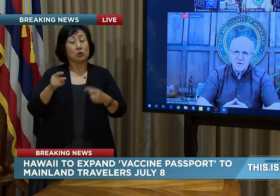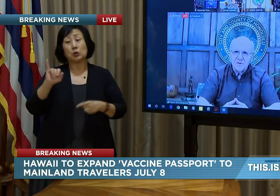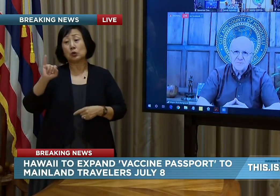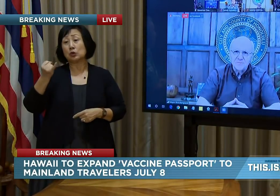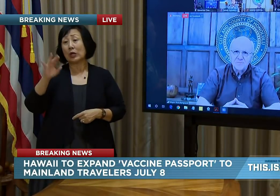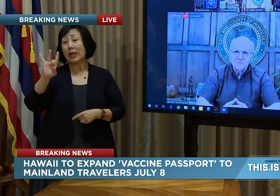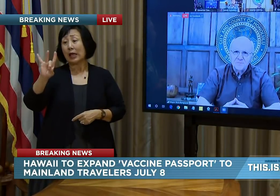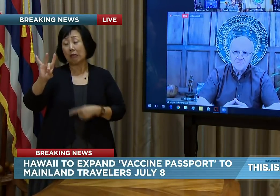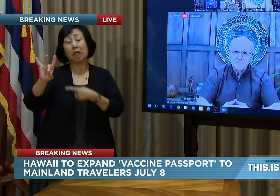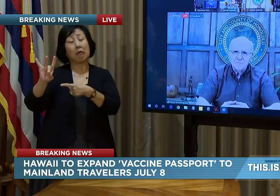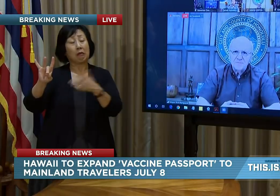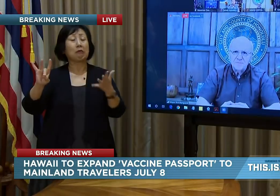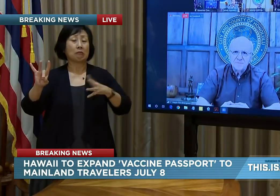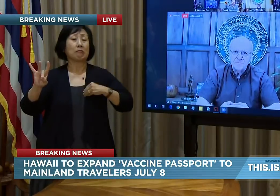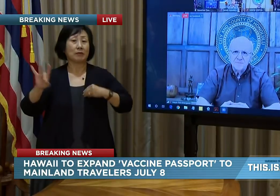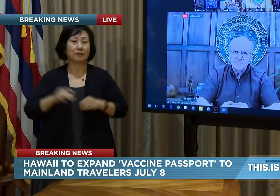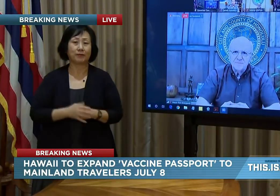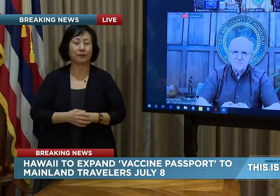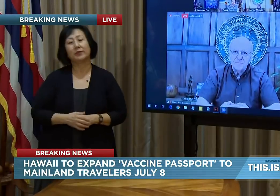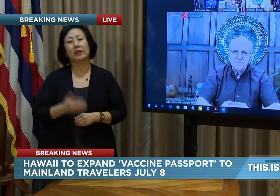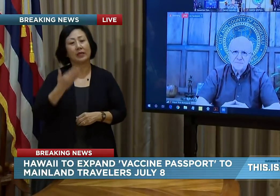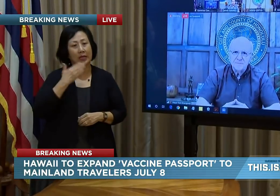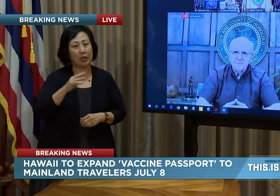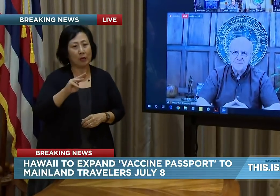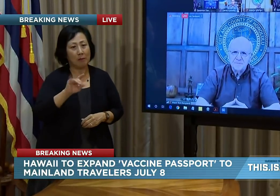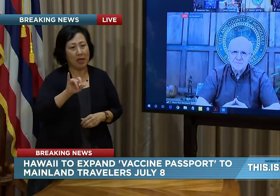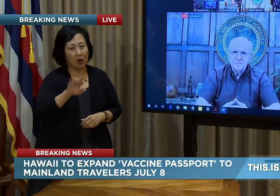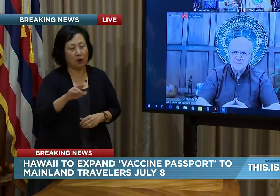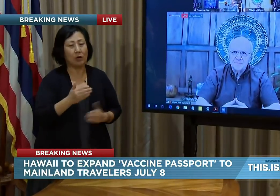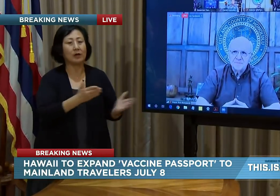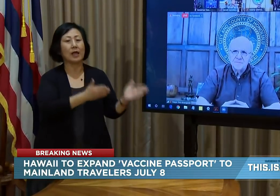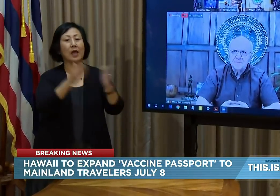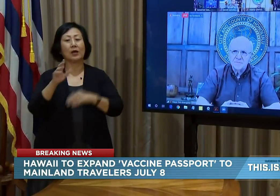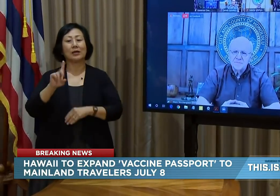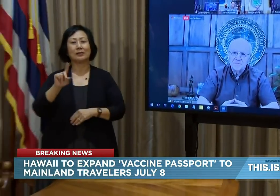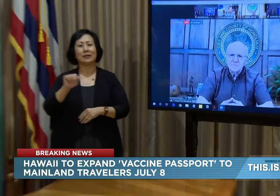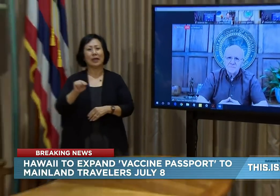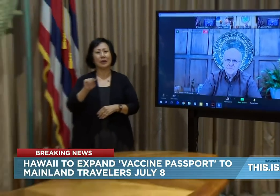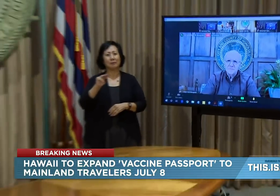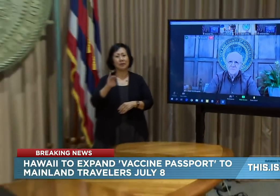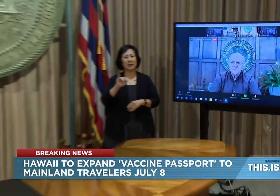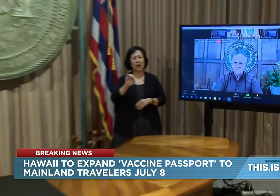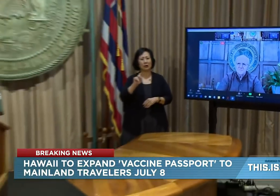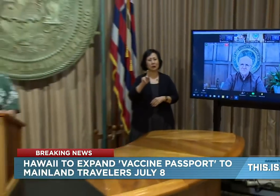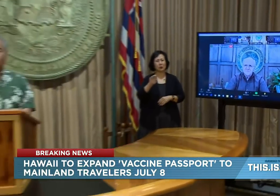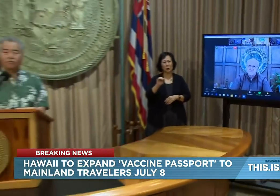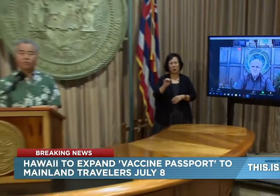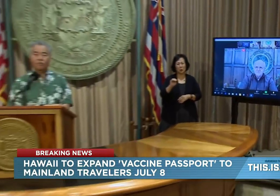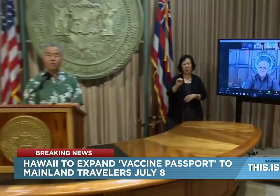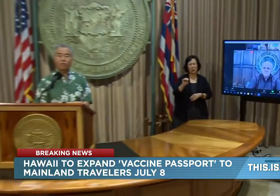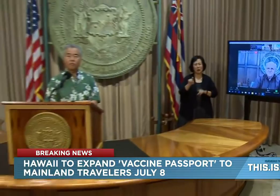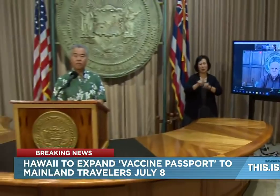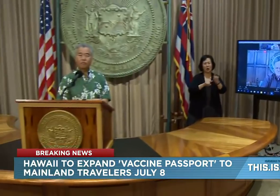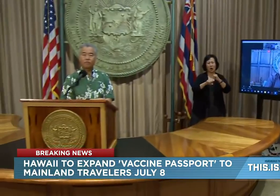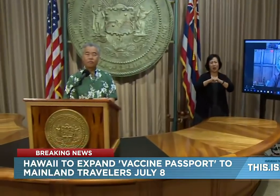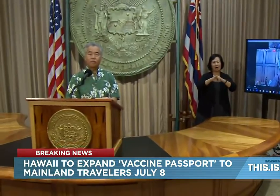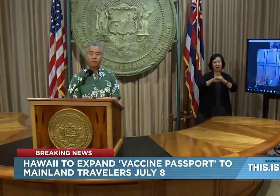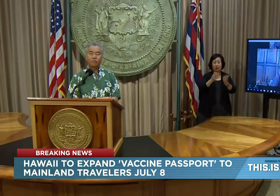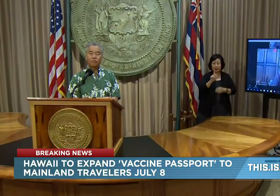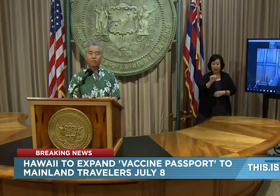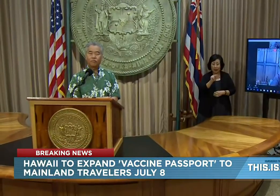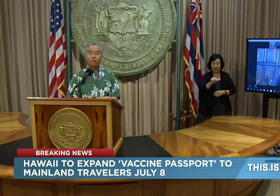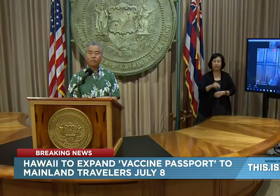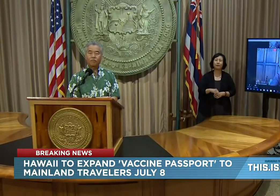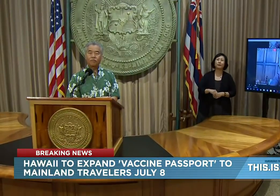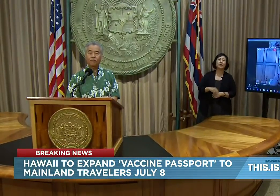8th it is. Thank you very much, Mayor. Going now to Dan Nacasto, Star Advertiser. Dan. Thanks,